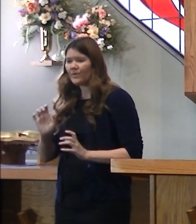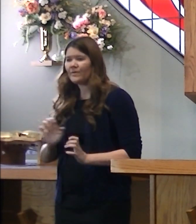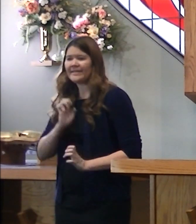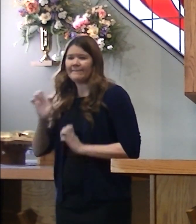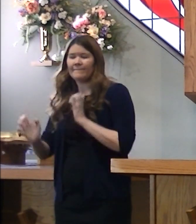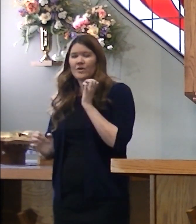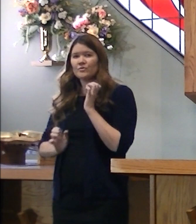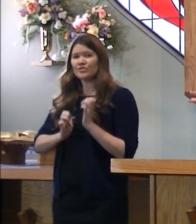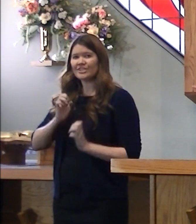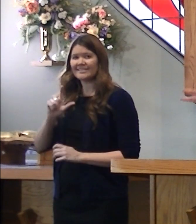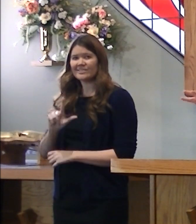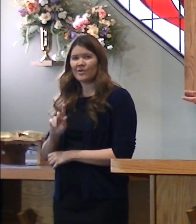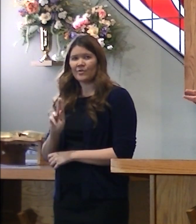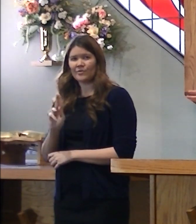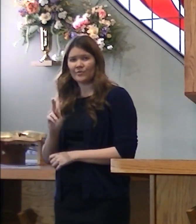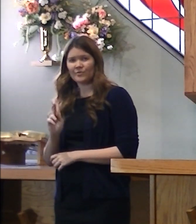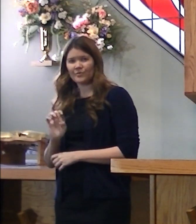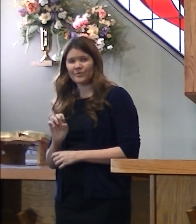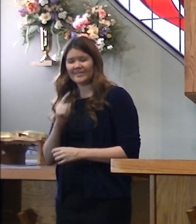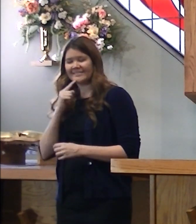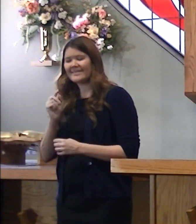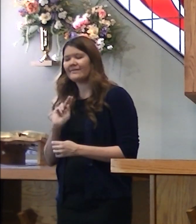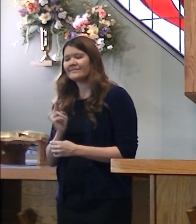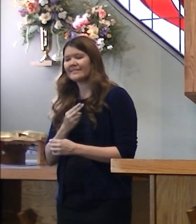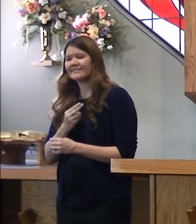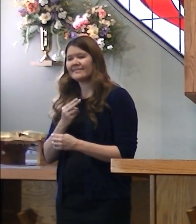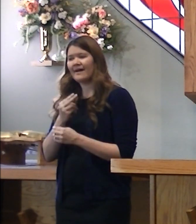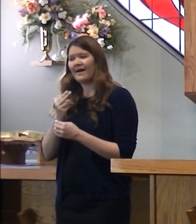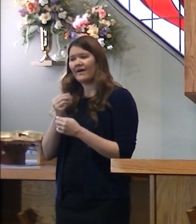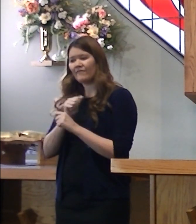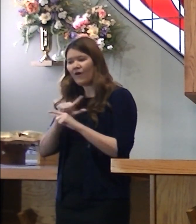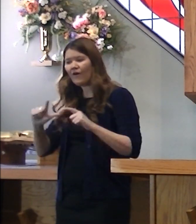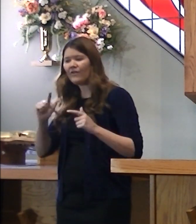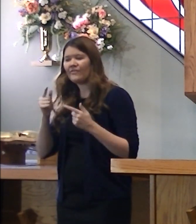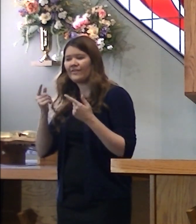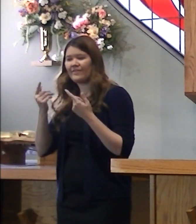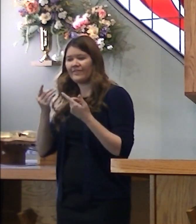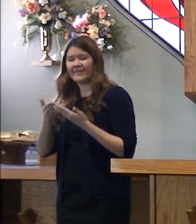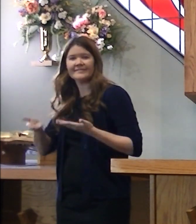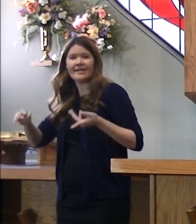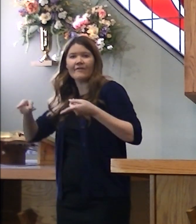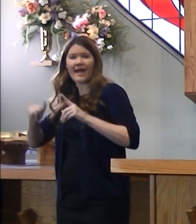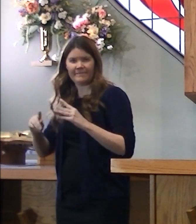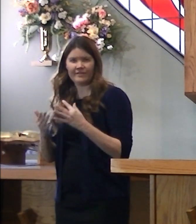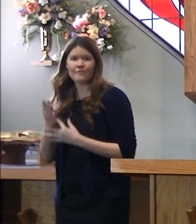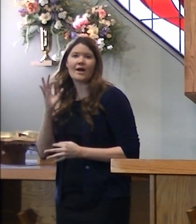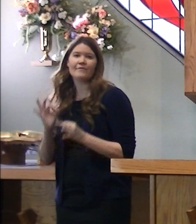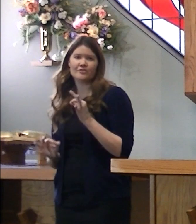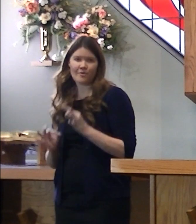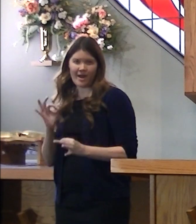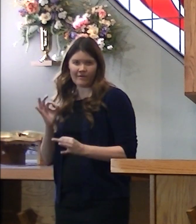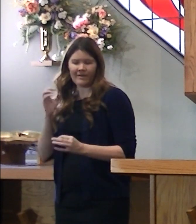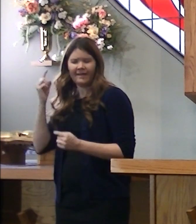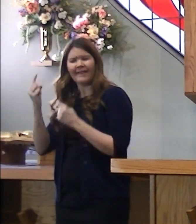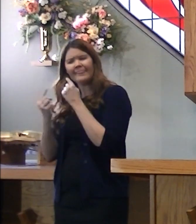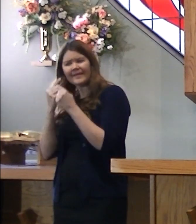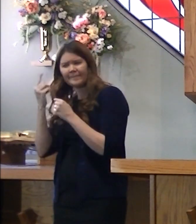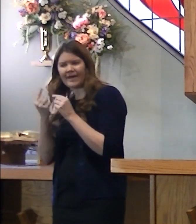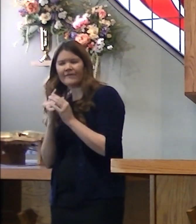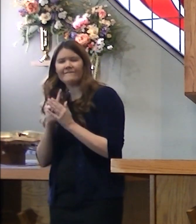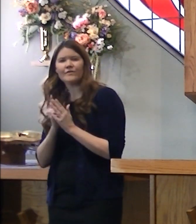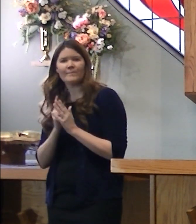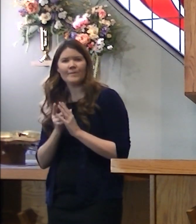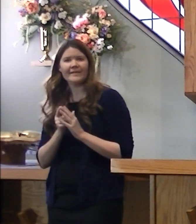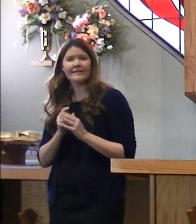us about the behind-the-scenes activity that takes place during the trial. Now think about it for a moment. When